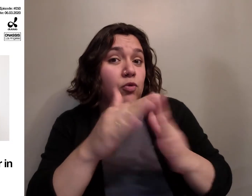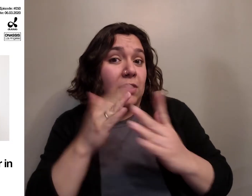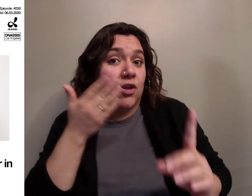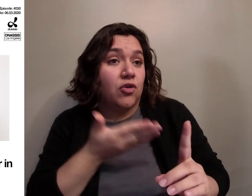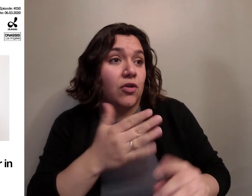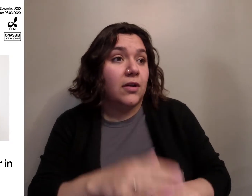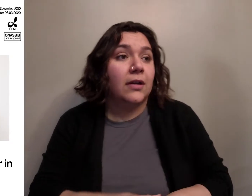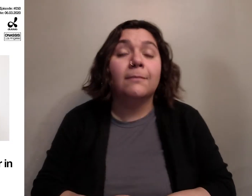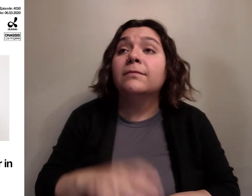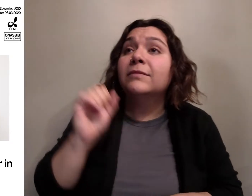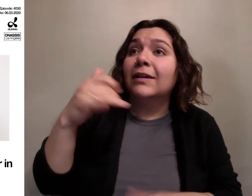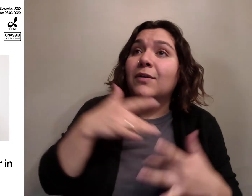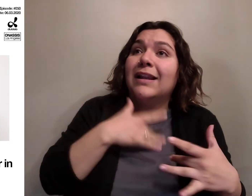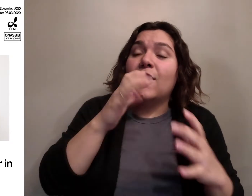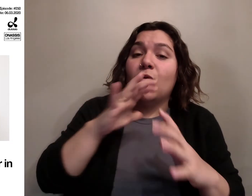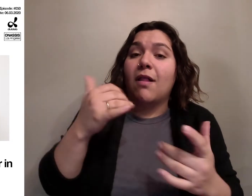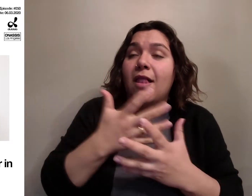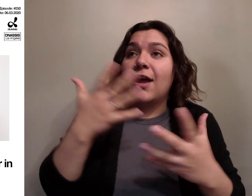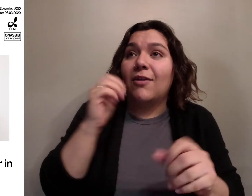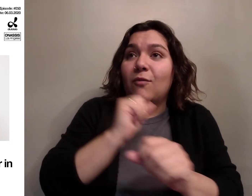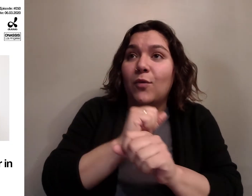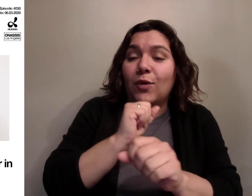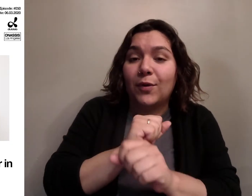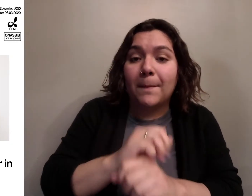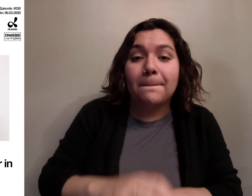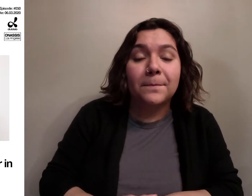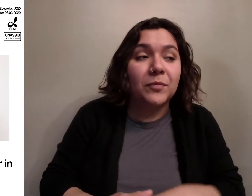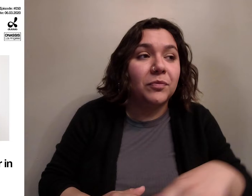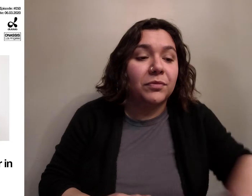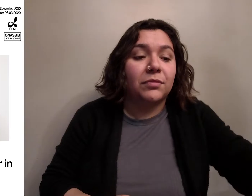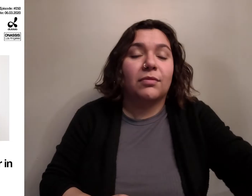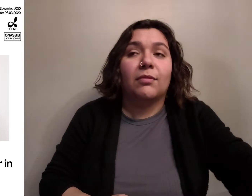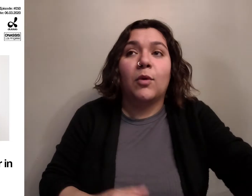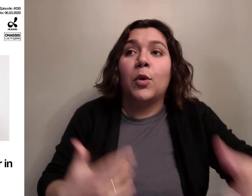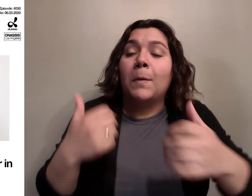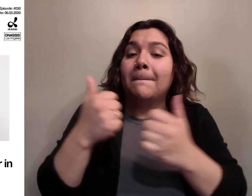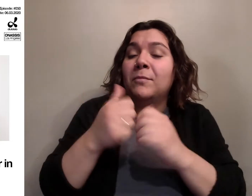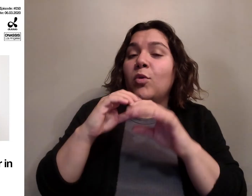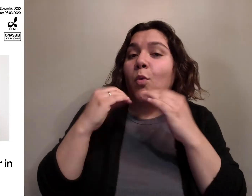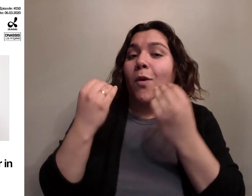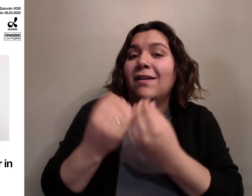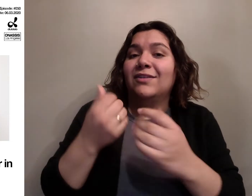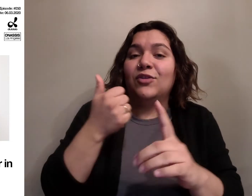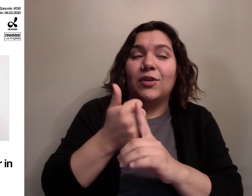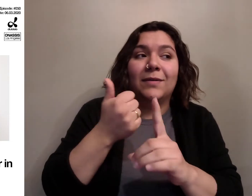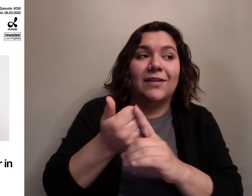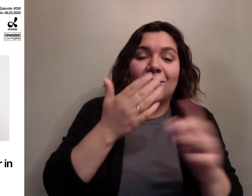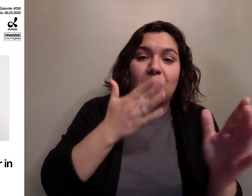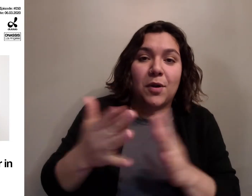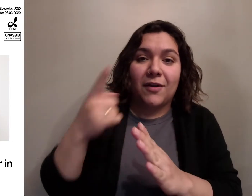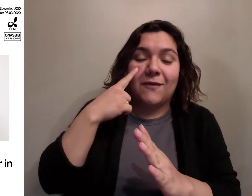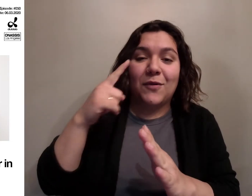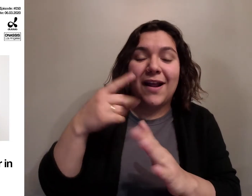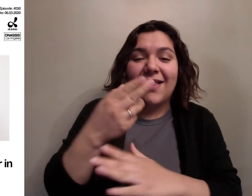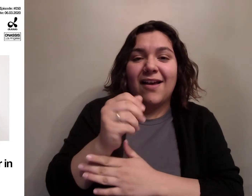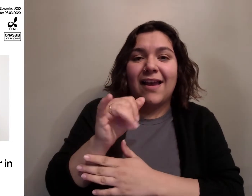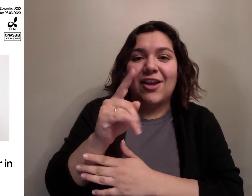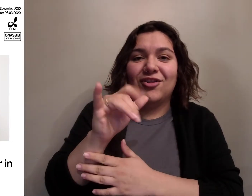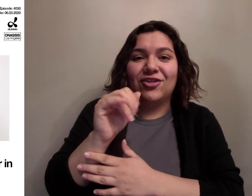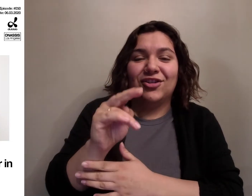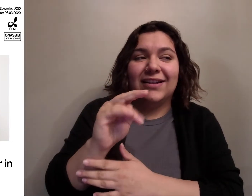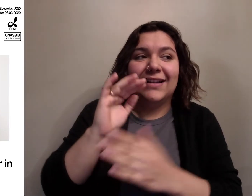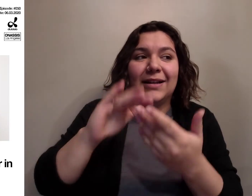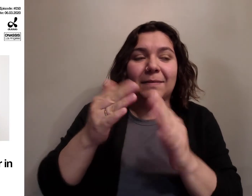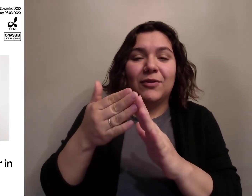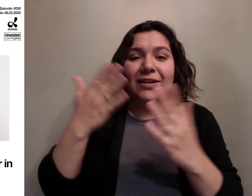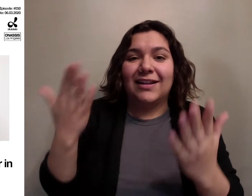relationships with the Haitian community there? Yeah, we do a lot of work with organizations that are